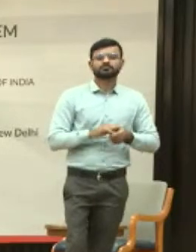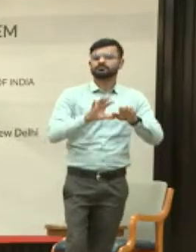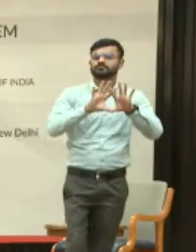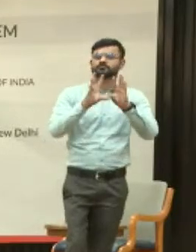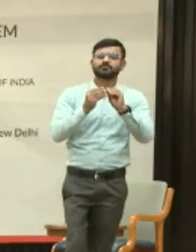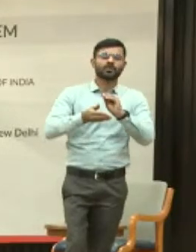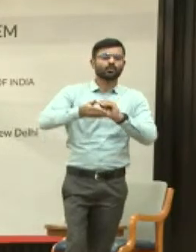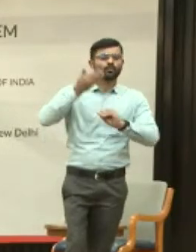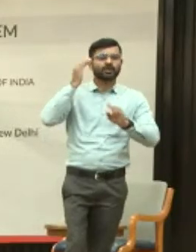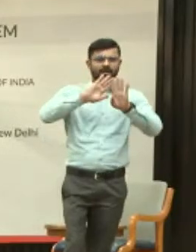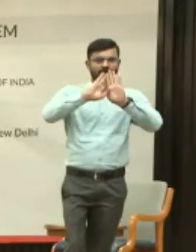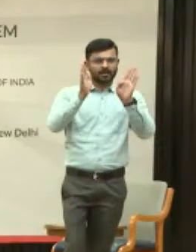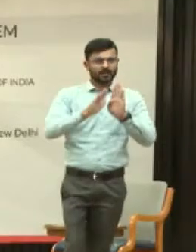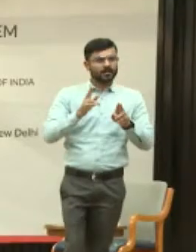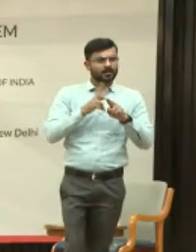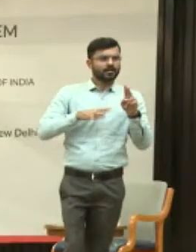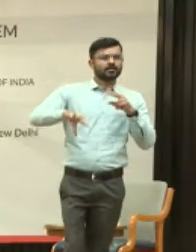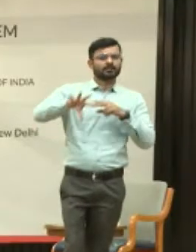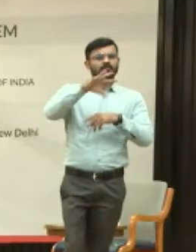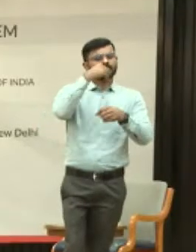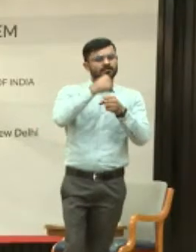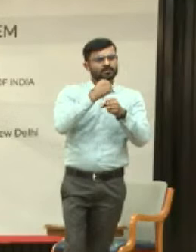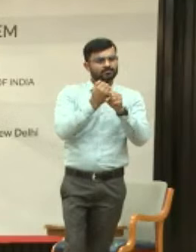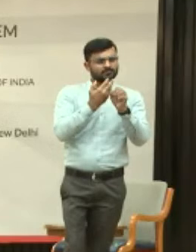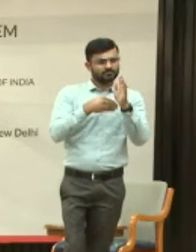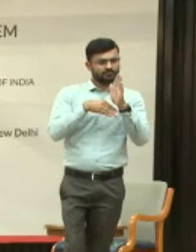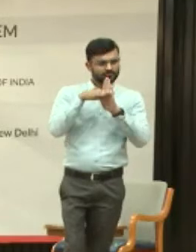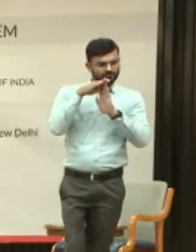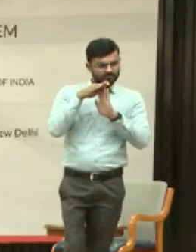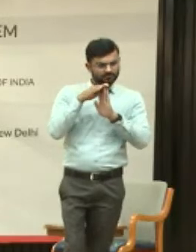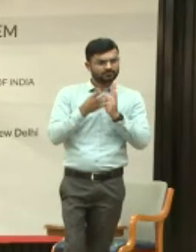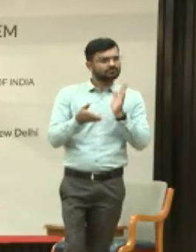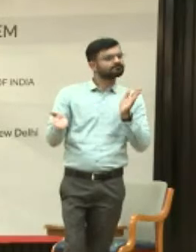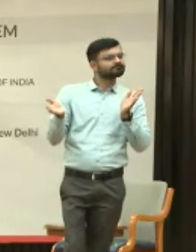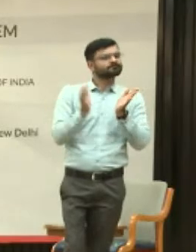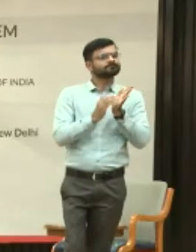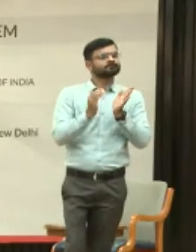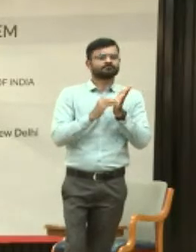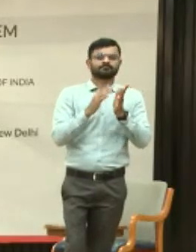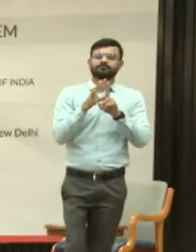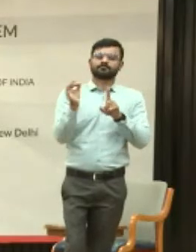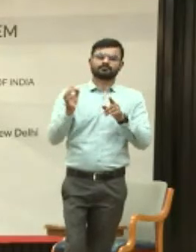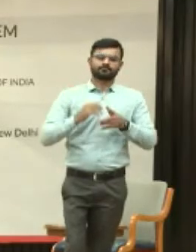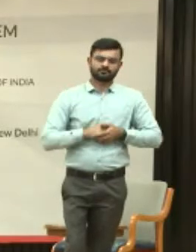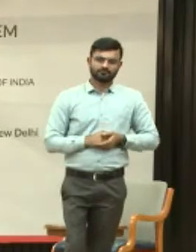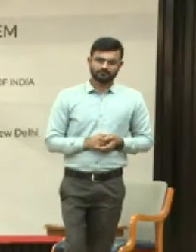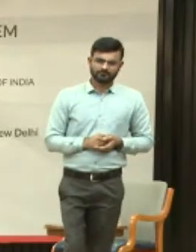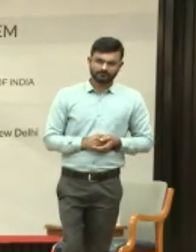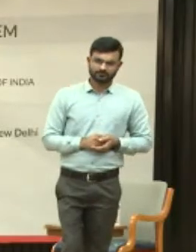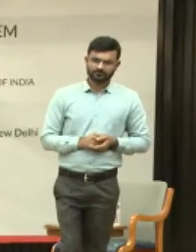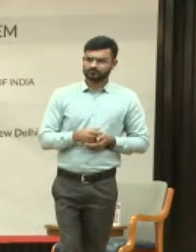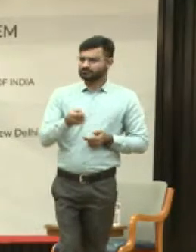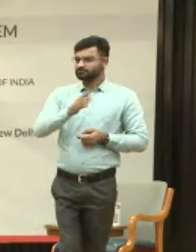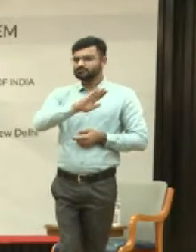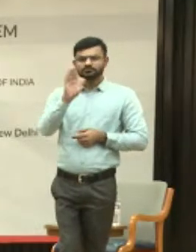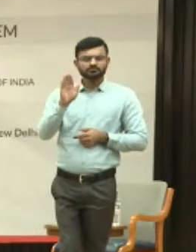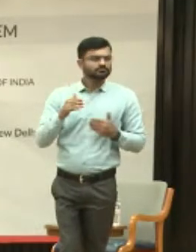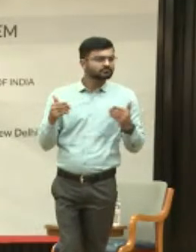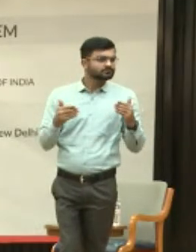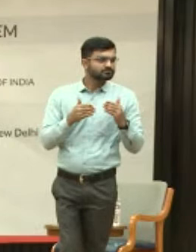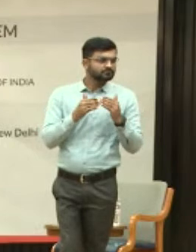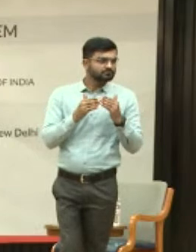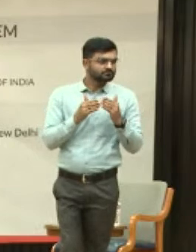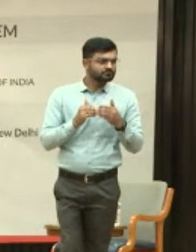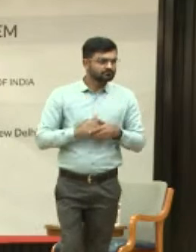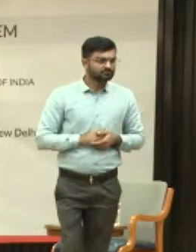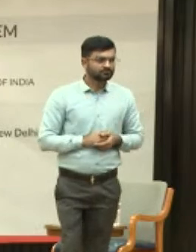old statutes at the state government level to be repealed. They haven't been.